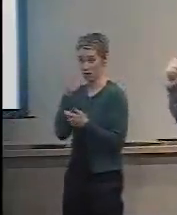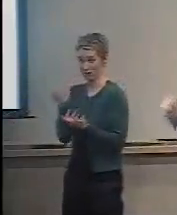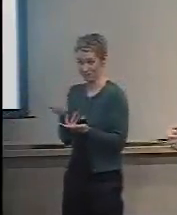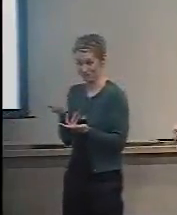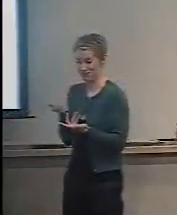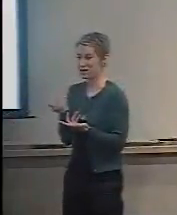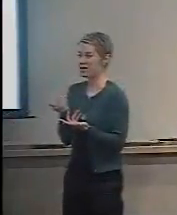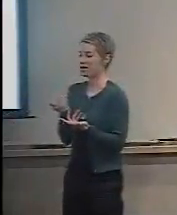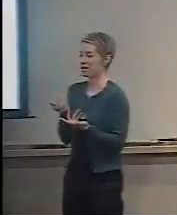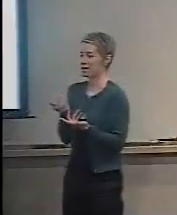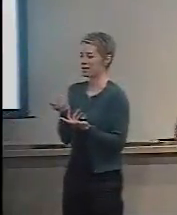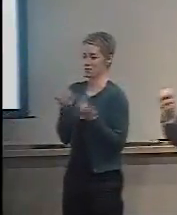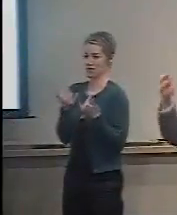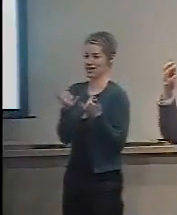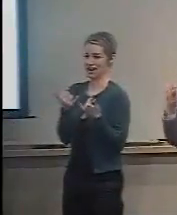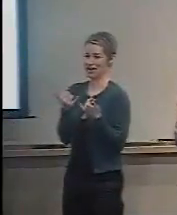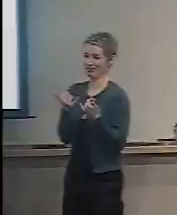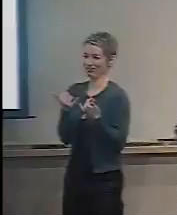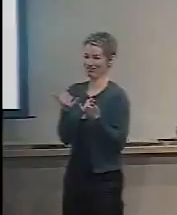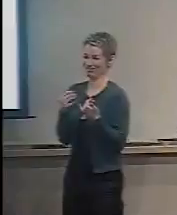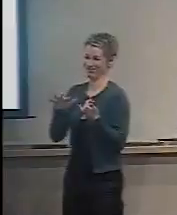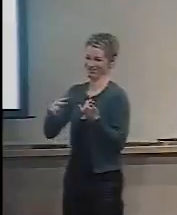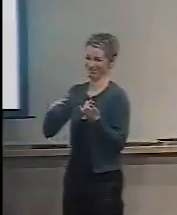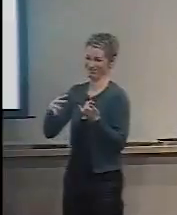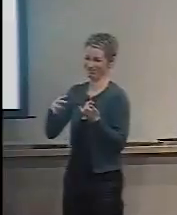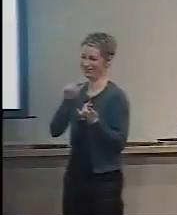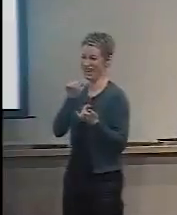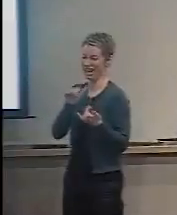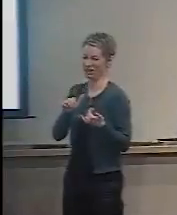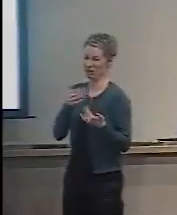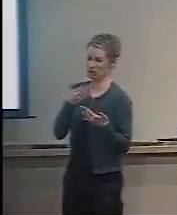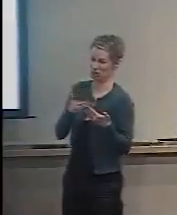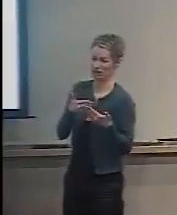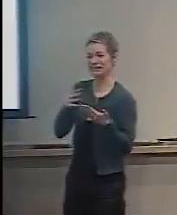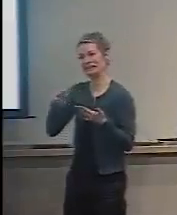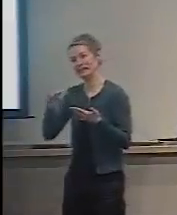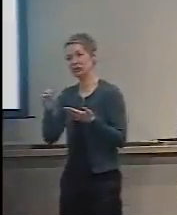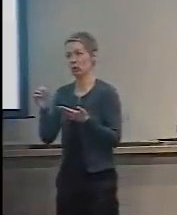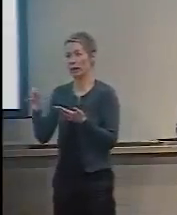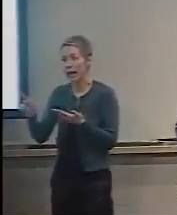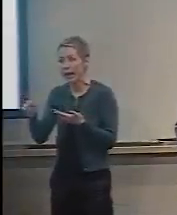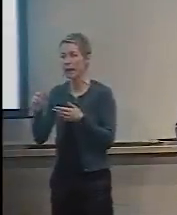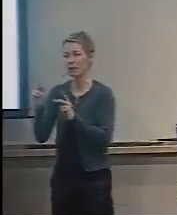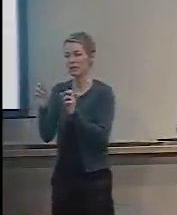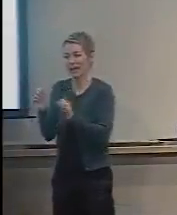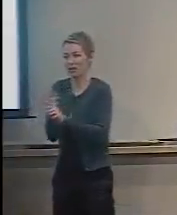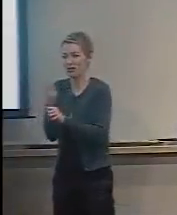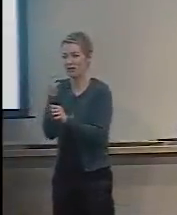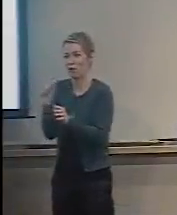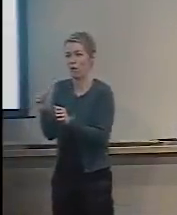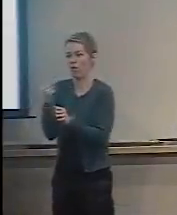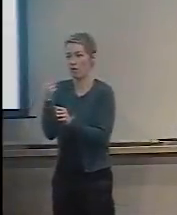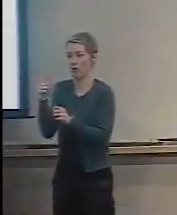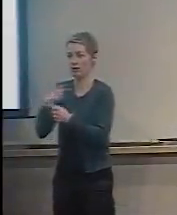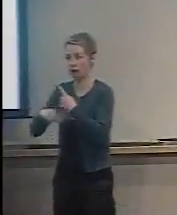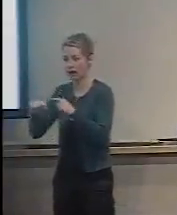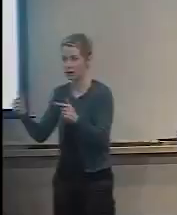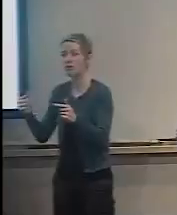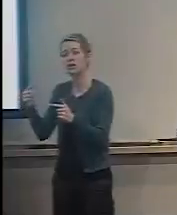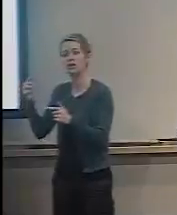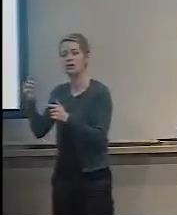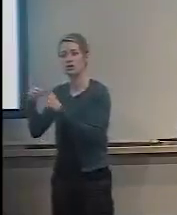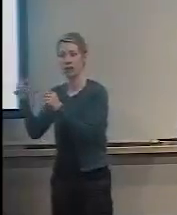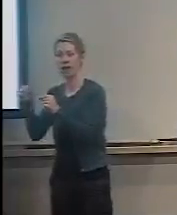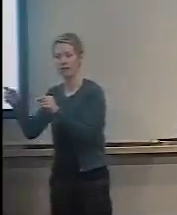that right now they're not very good. They're okay, and people can use them for sign language conversations and do in